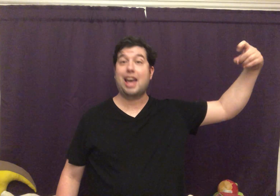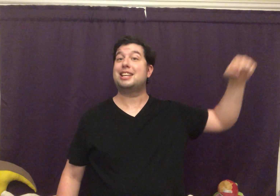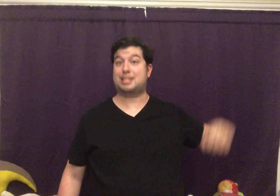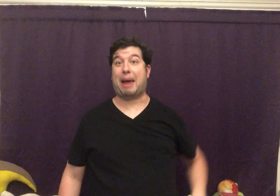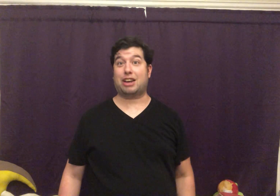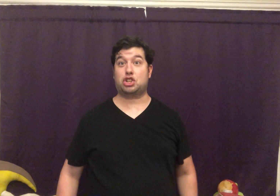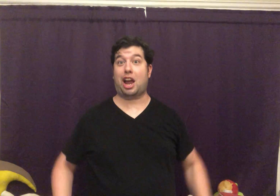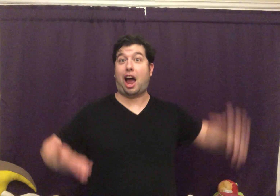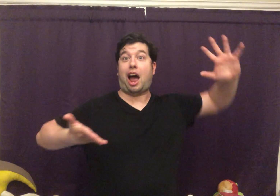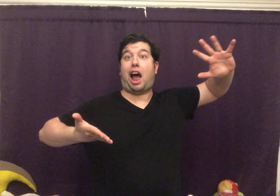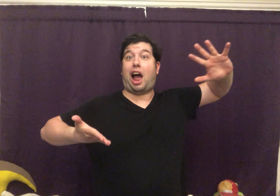Smash.